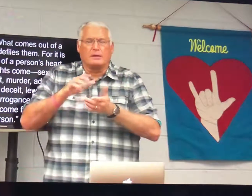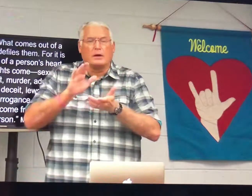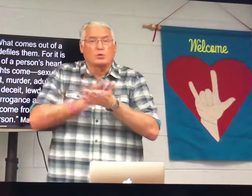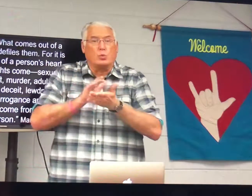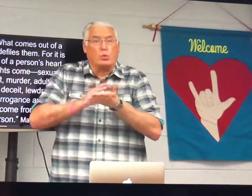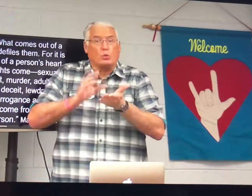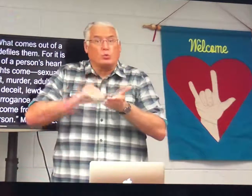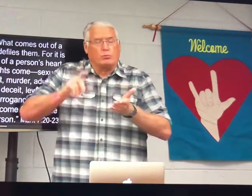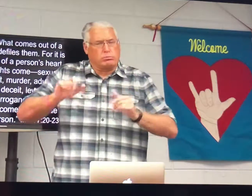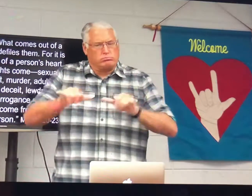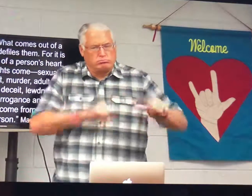Comes in a little bit of a spot here.